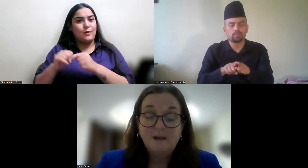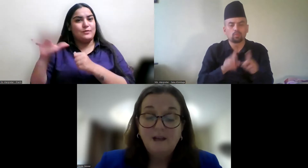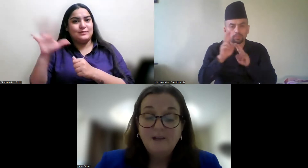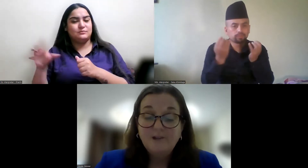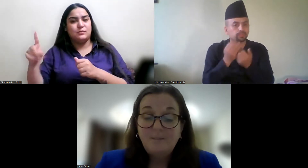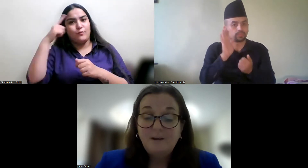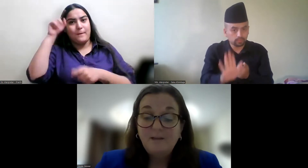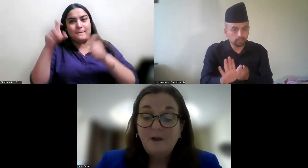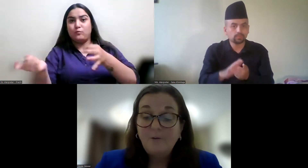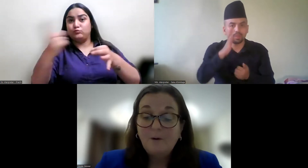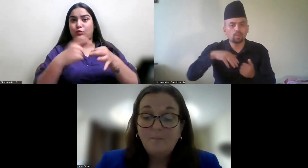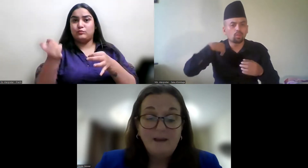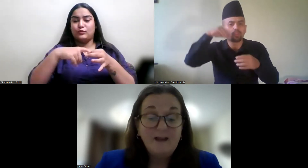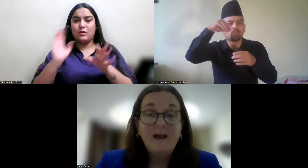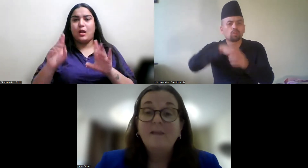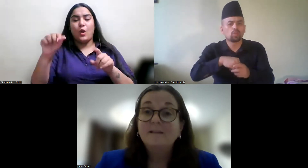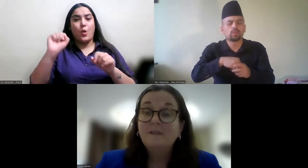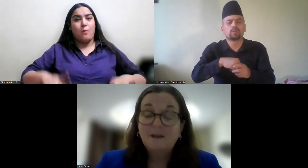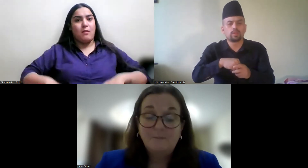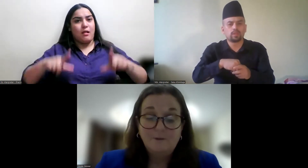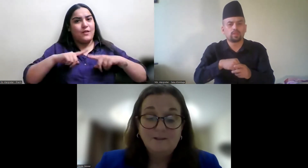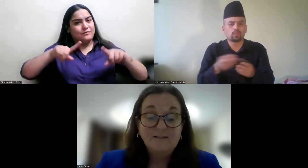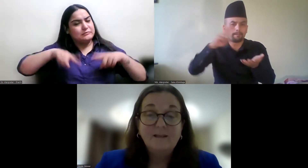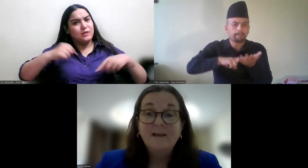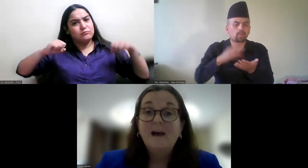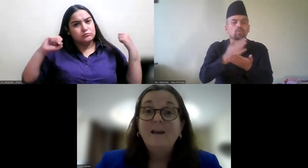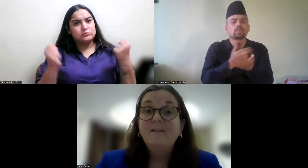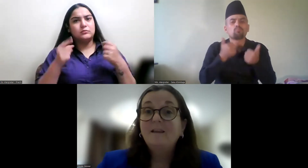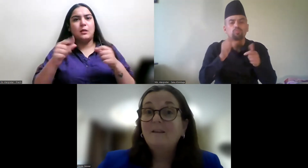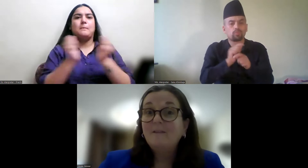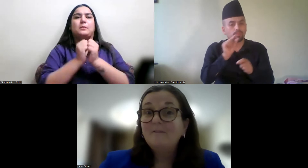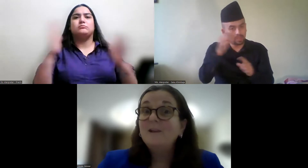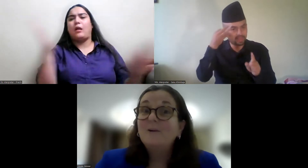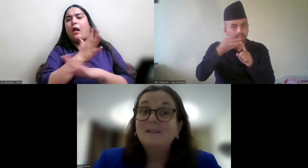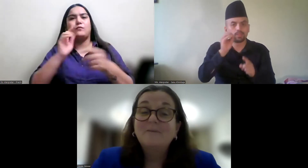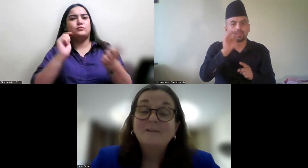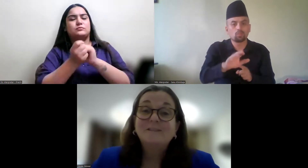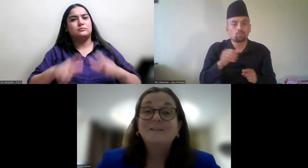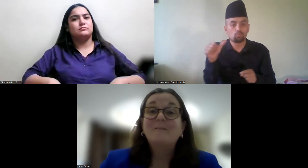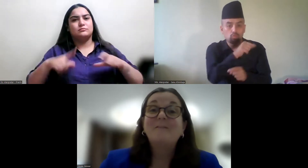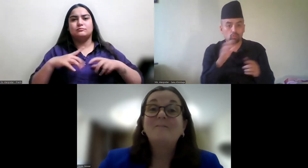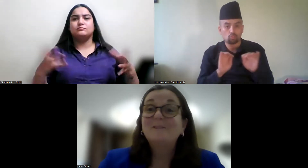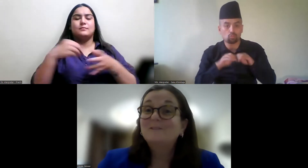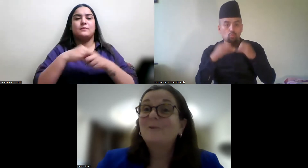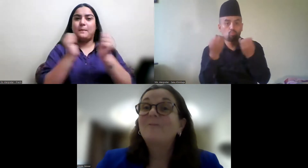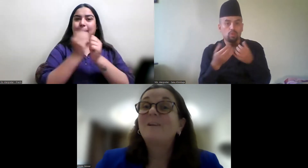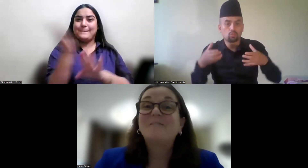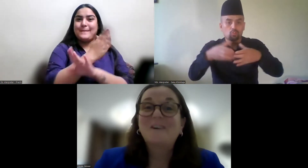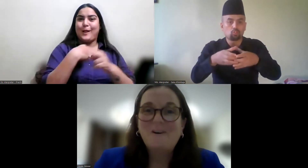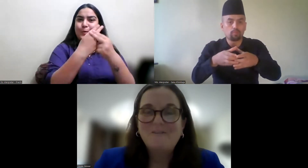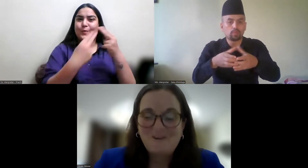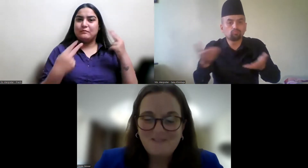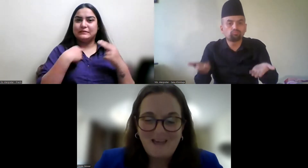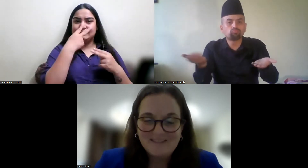participation in shaping their own well-being and that of their communities. And I think the video has given us the very first strong